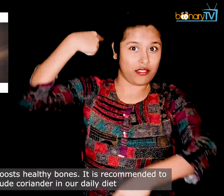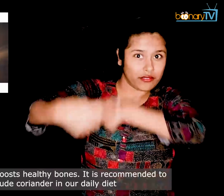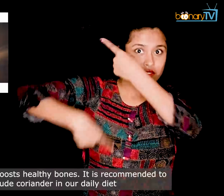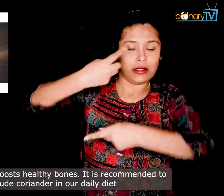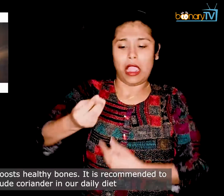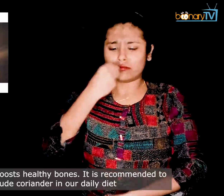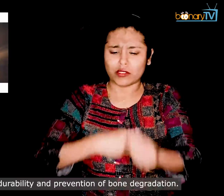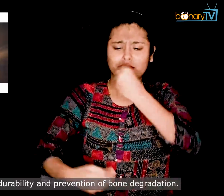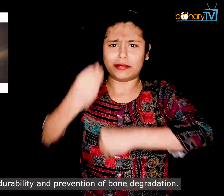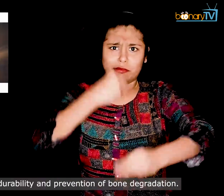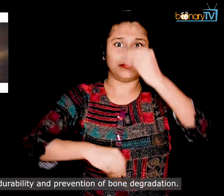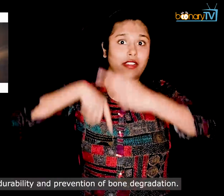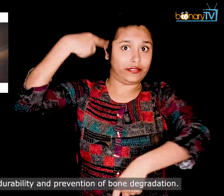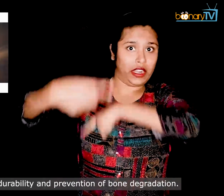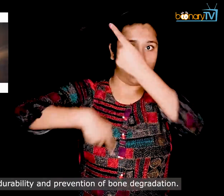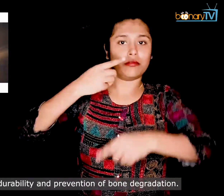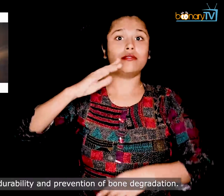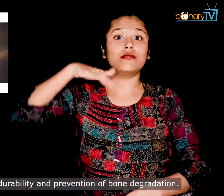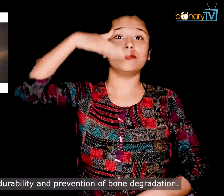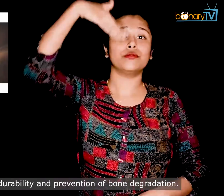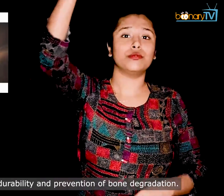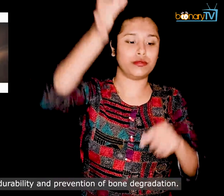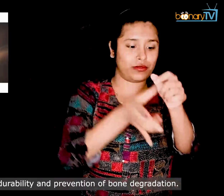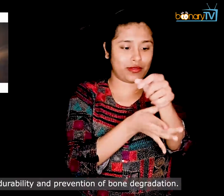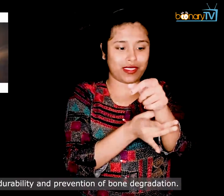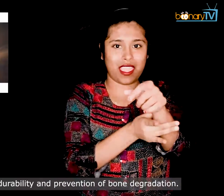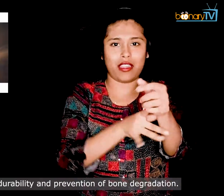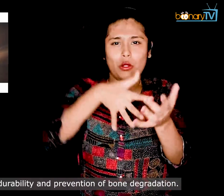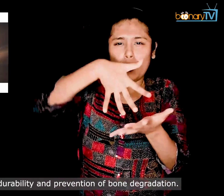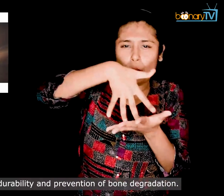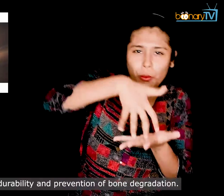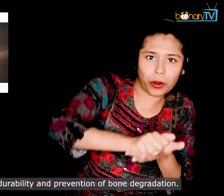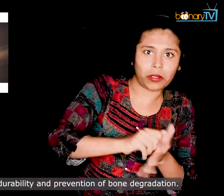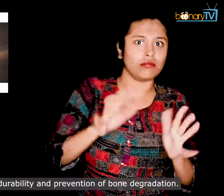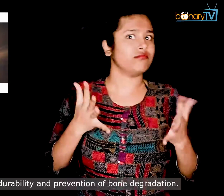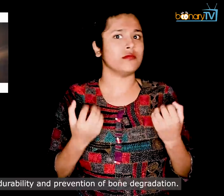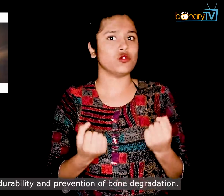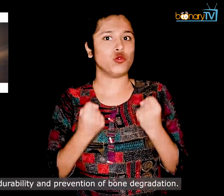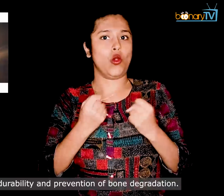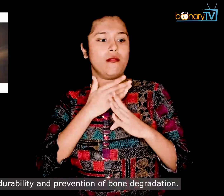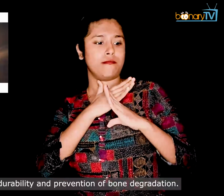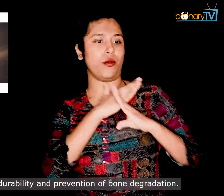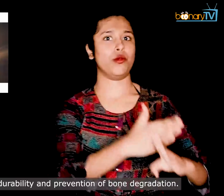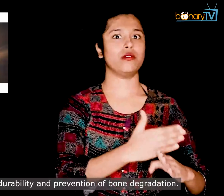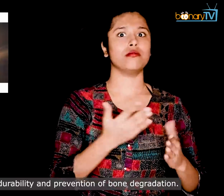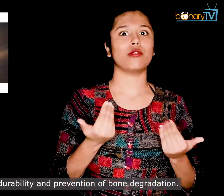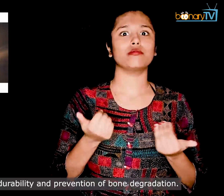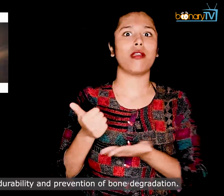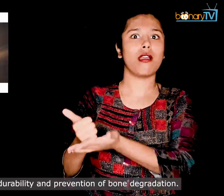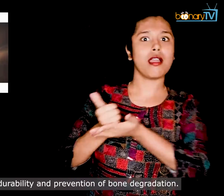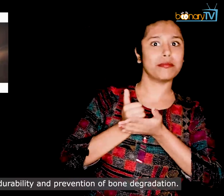diet, as it can help with durability and prevention of bone